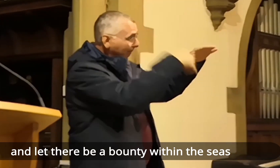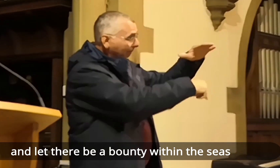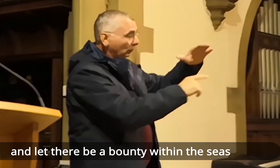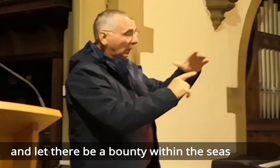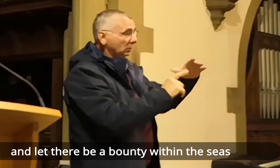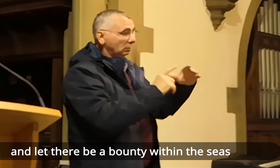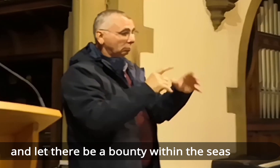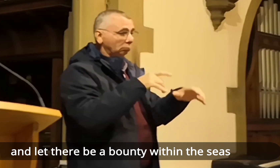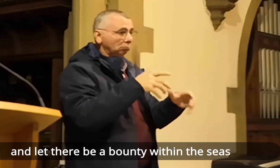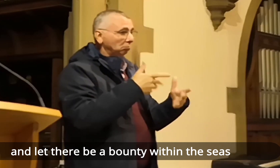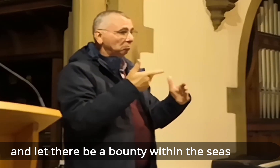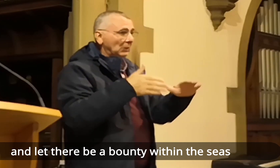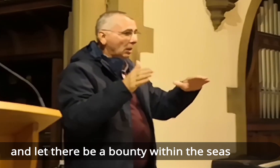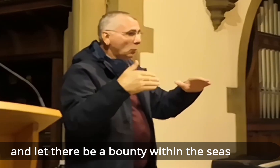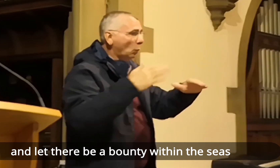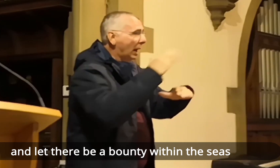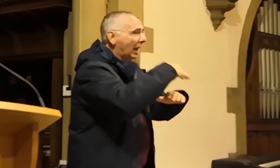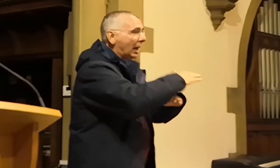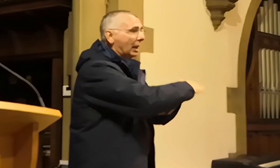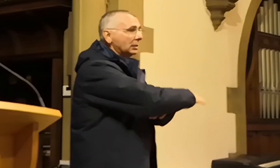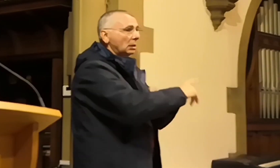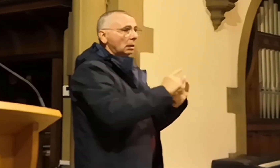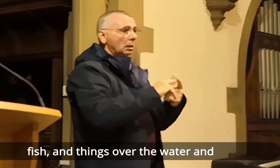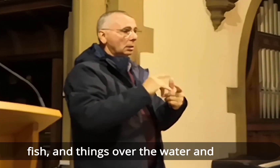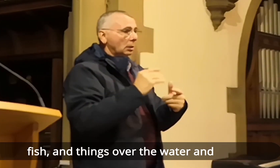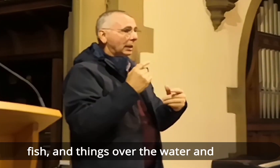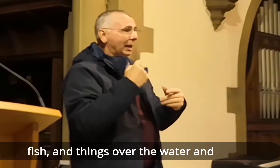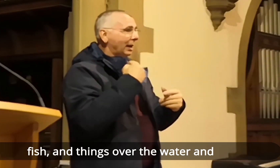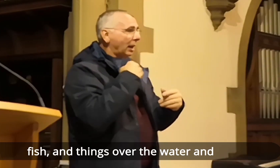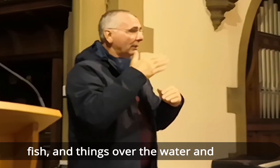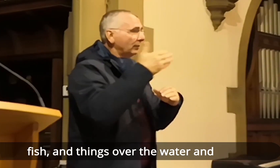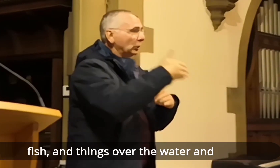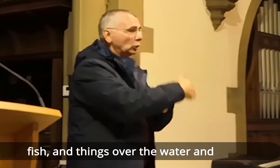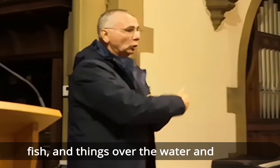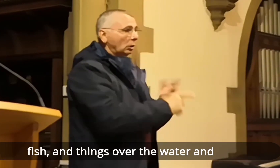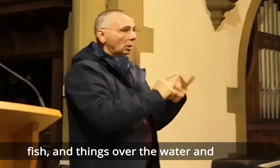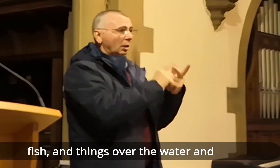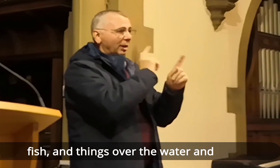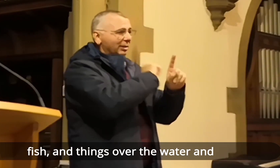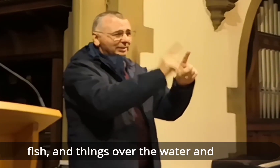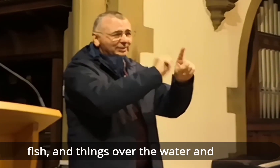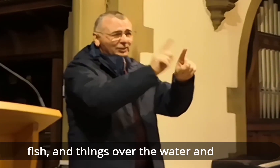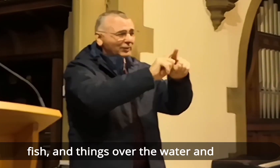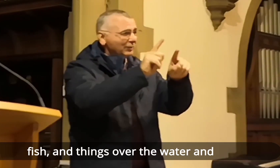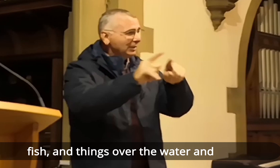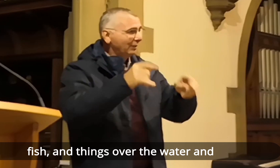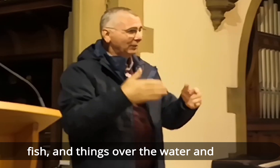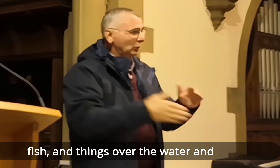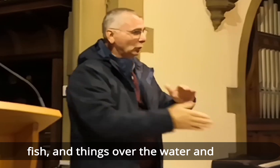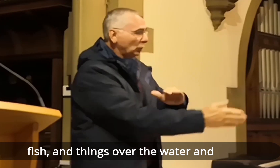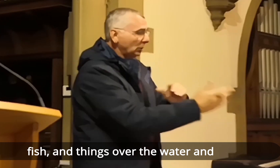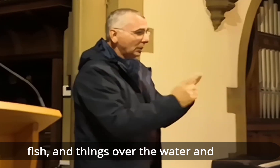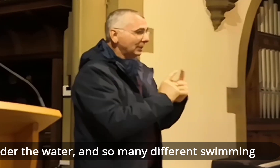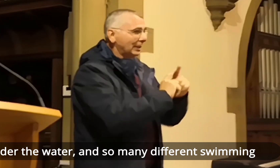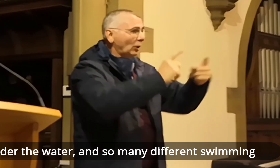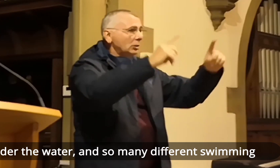a bounty within the seas of fish and things over the water and under the